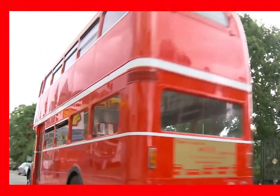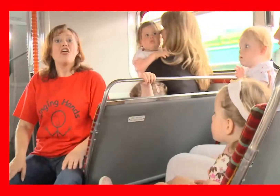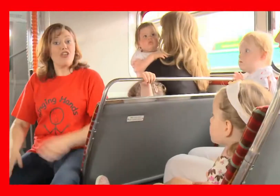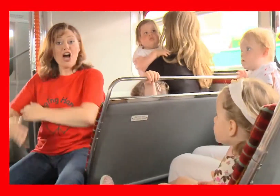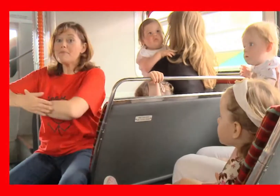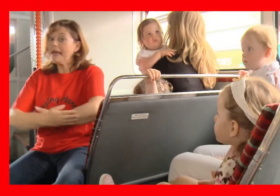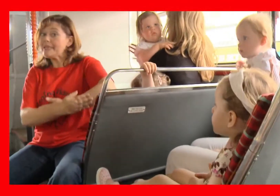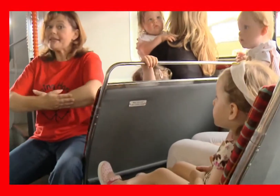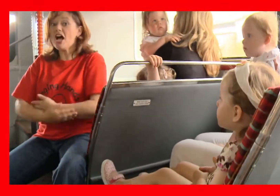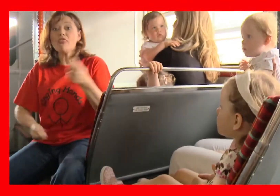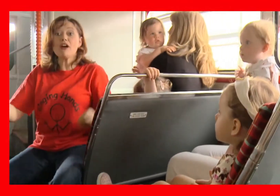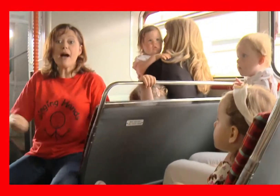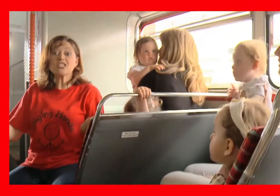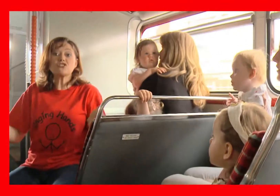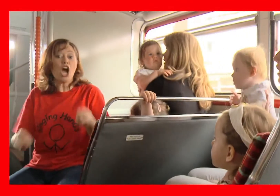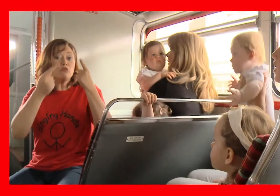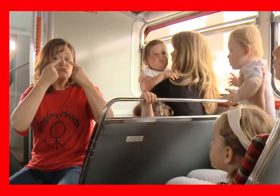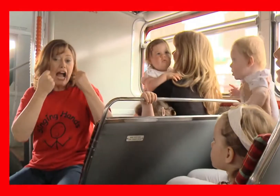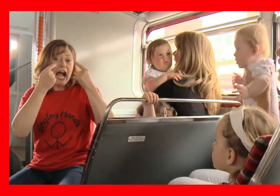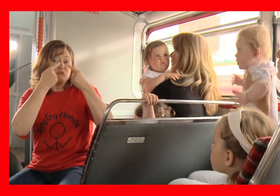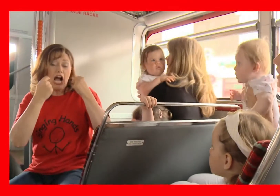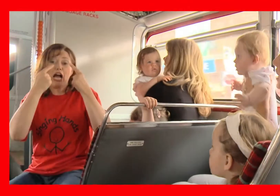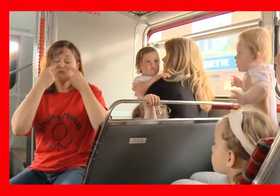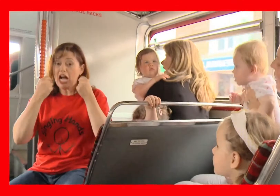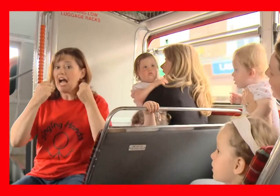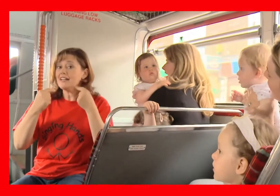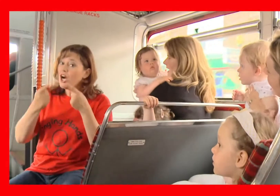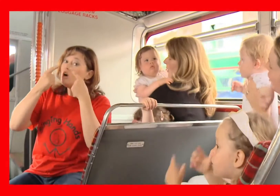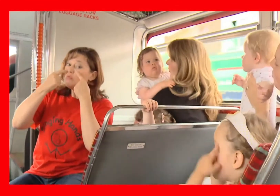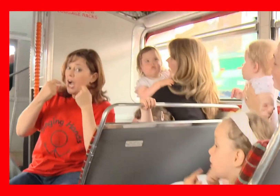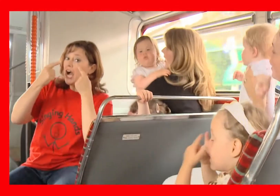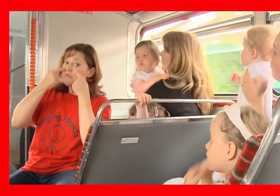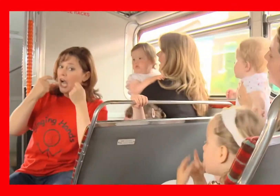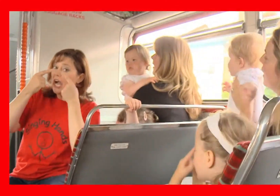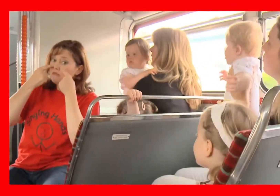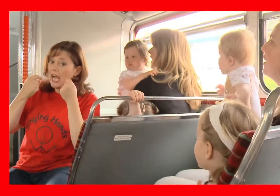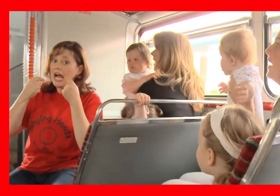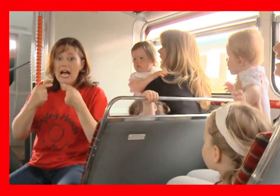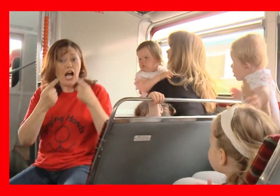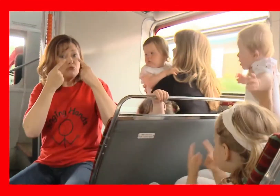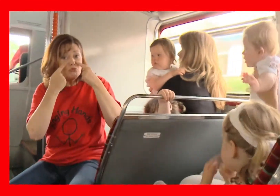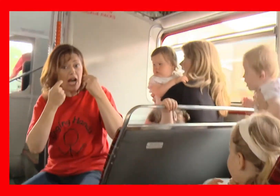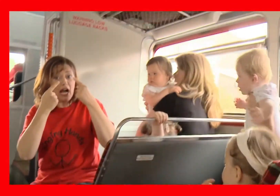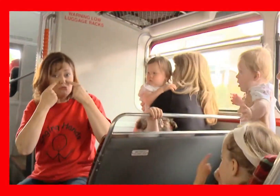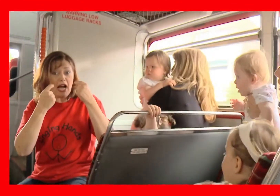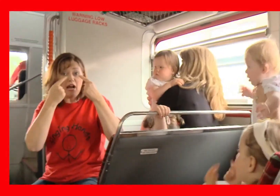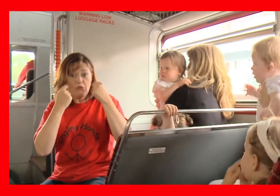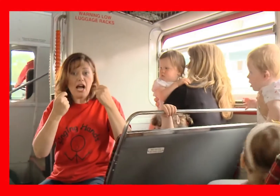The babies on the bus go wow, wow, wow, wow, wow, wow, wow, wow, wow.